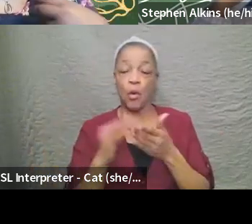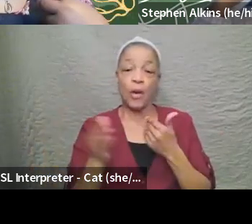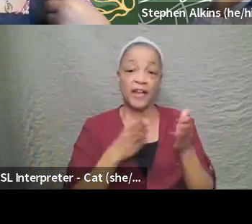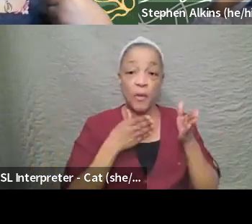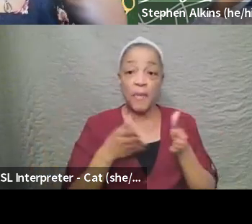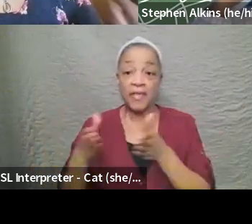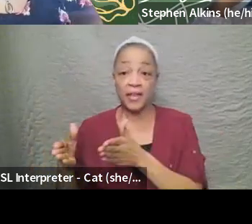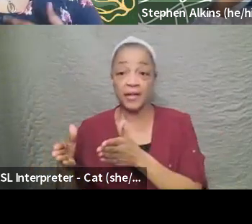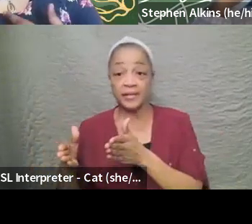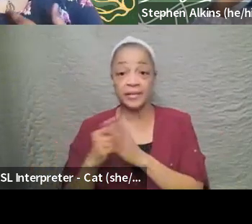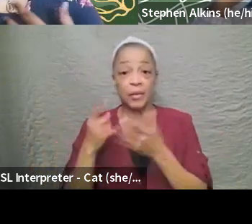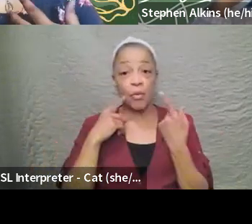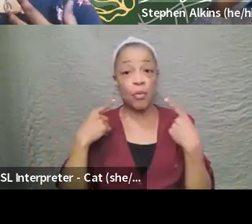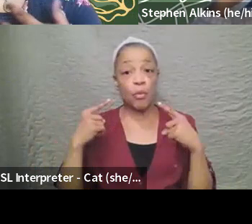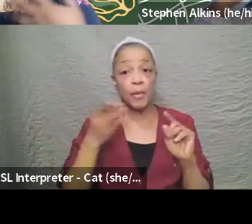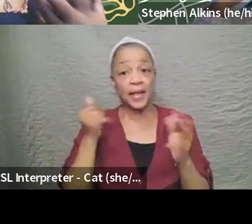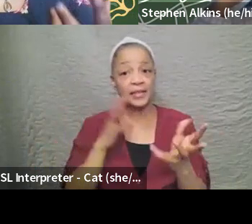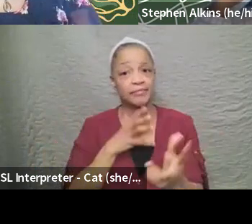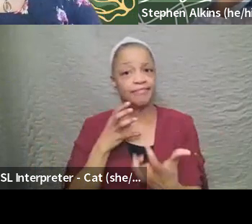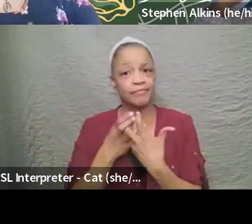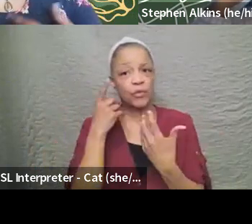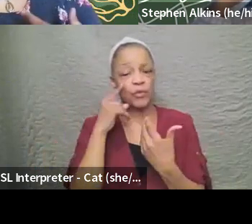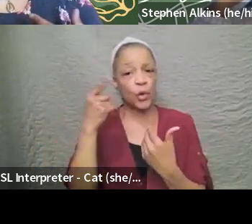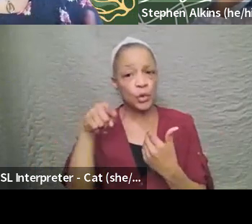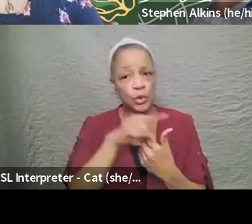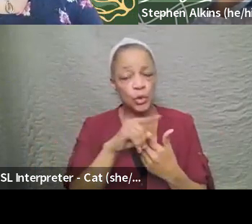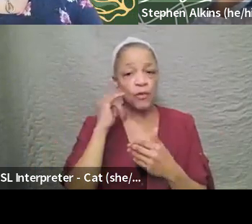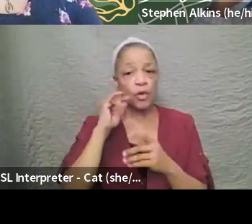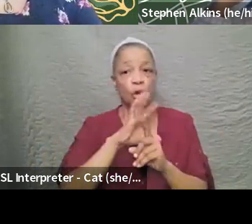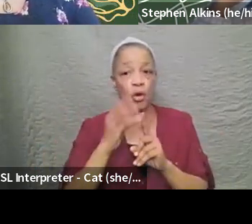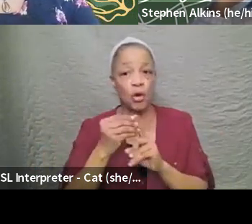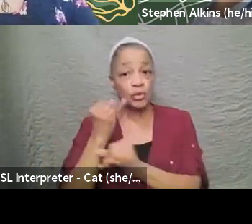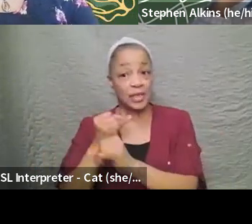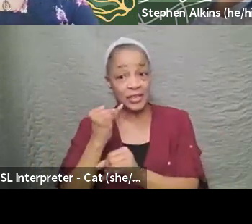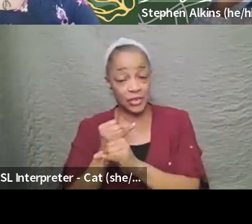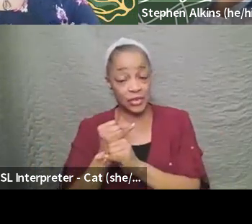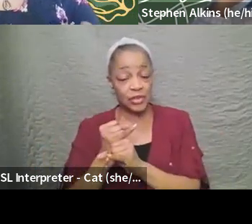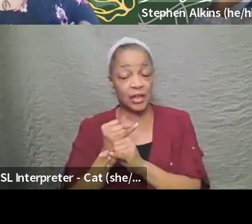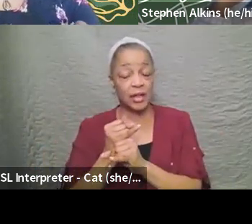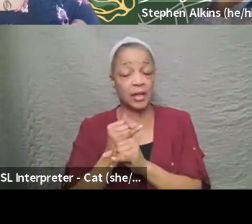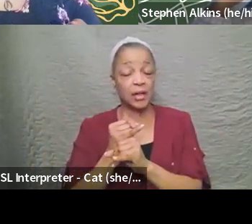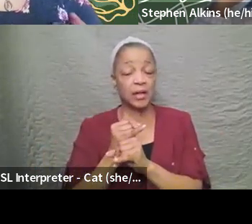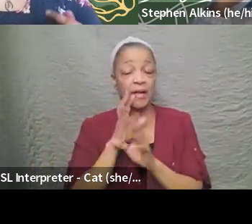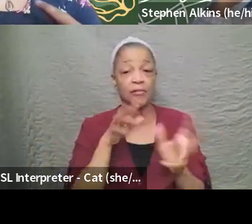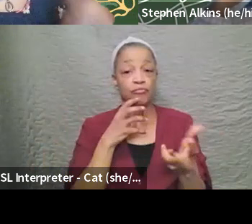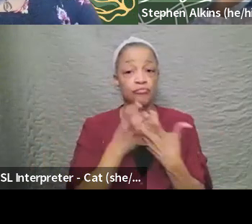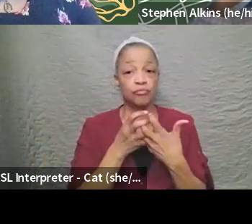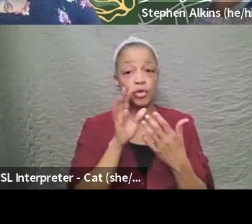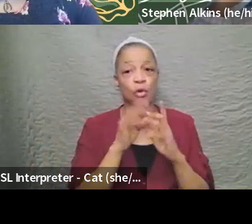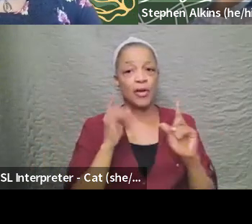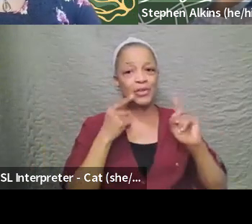methodologies that would work best for you, your cultural institution, and your